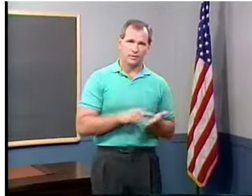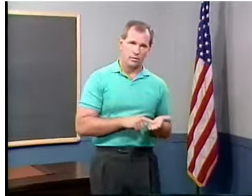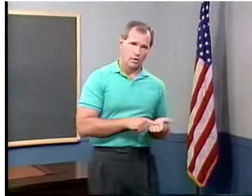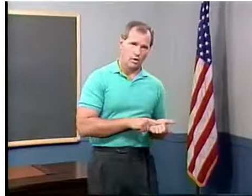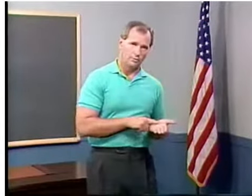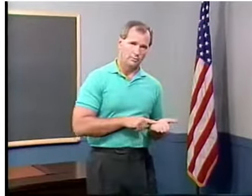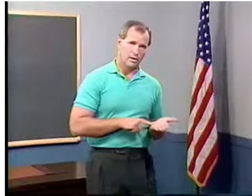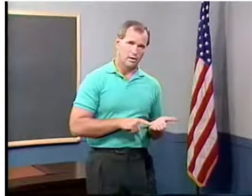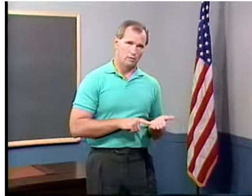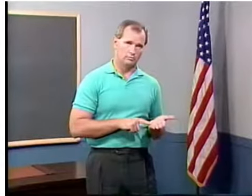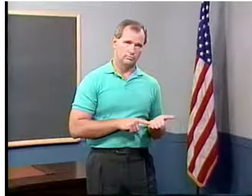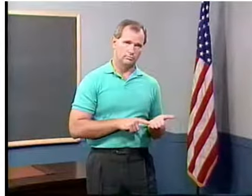nouns,